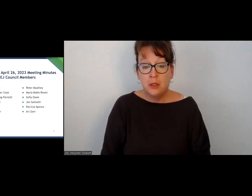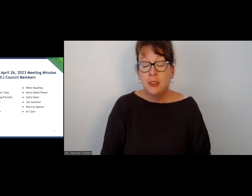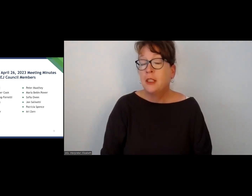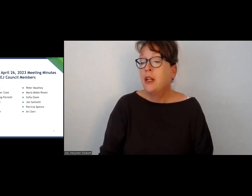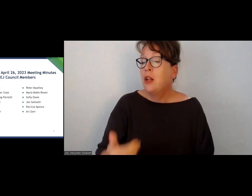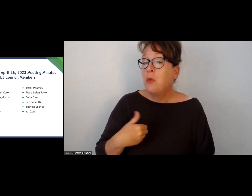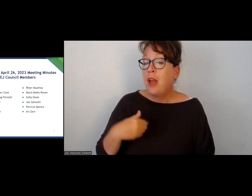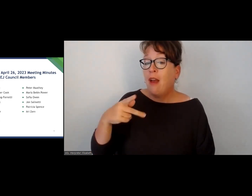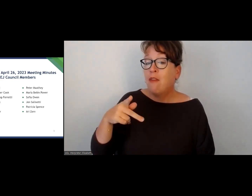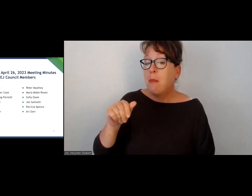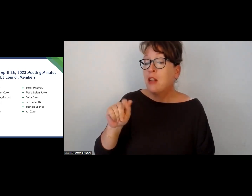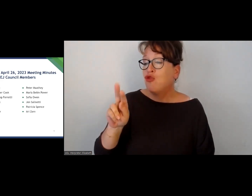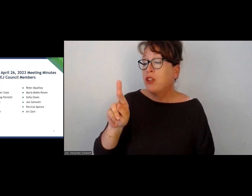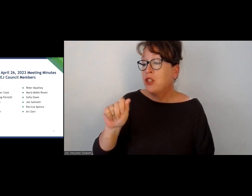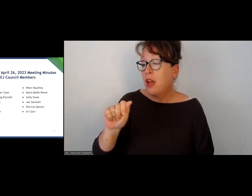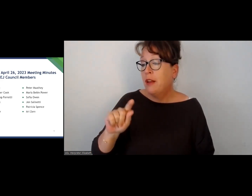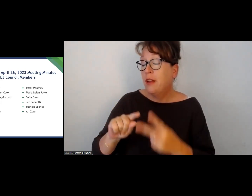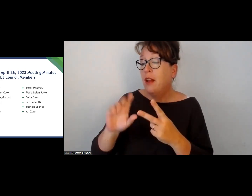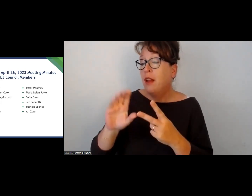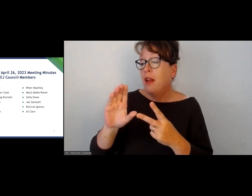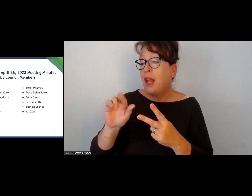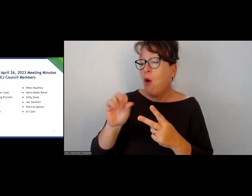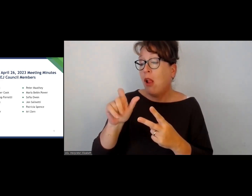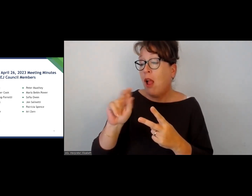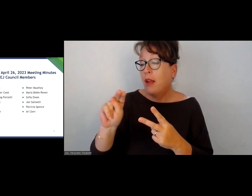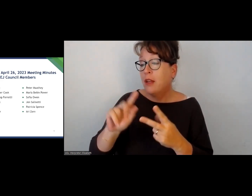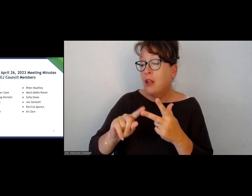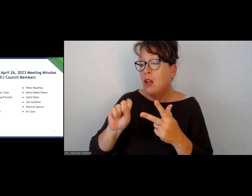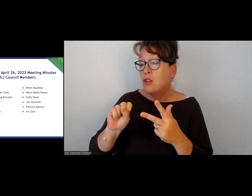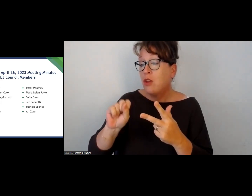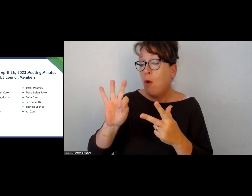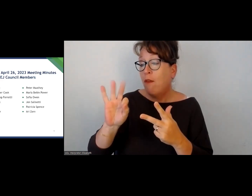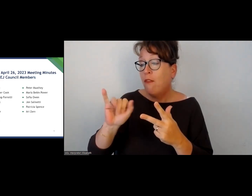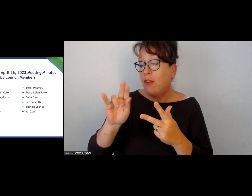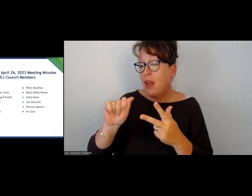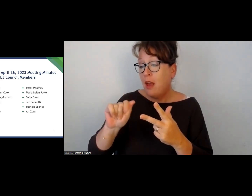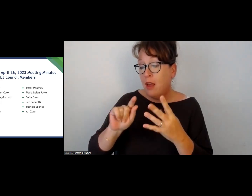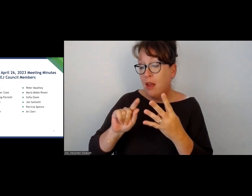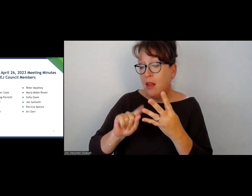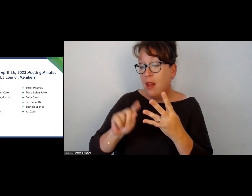have Patricia, Caroline, Sophia, Namrita.